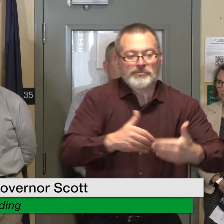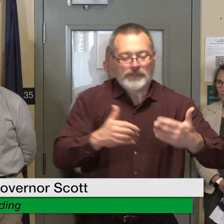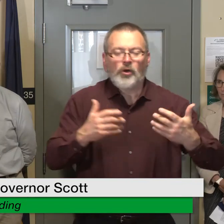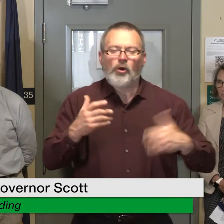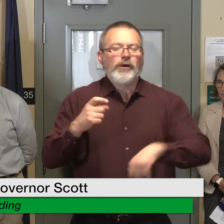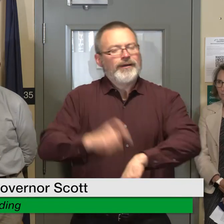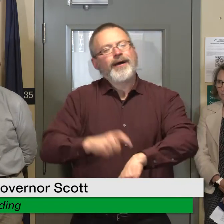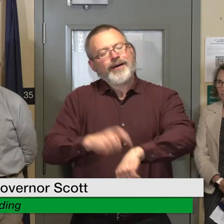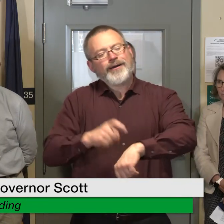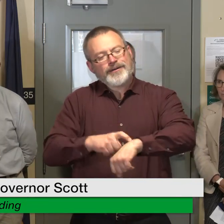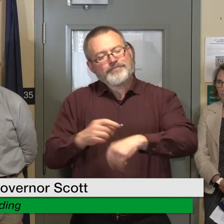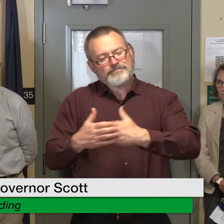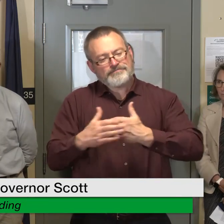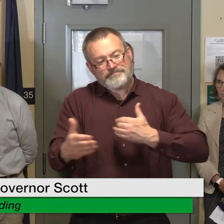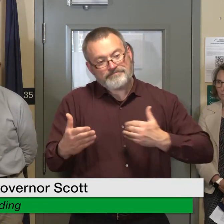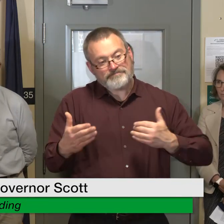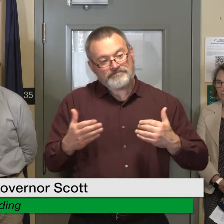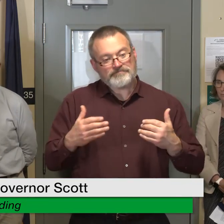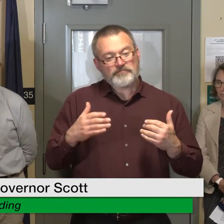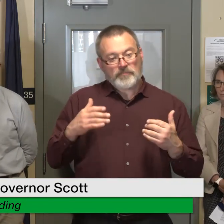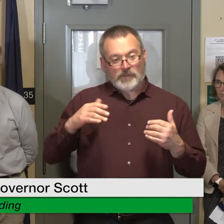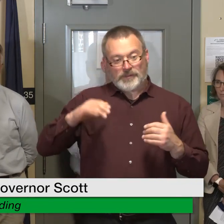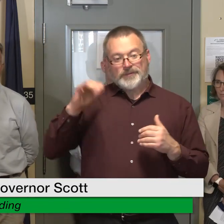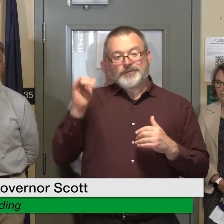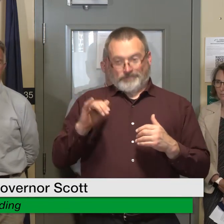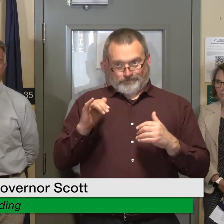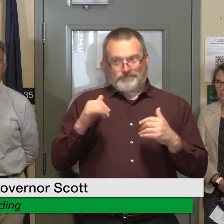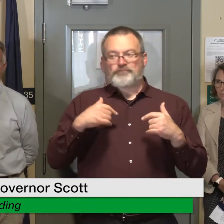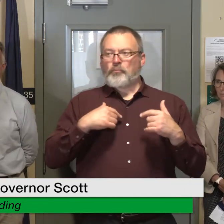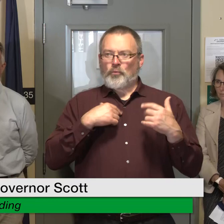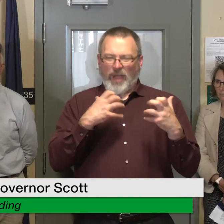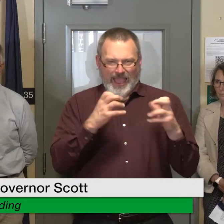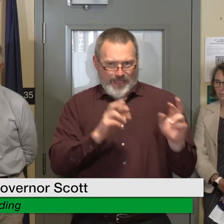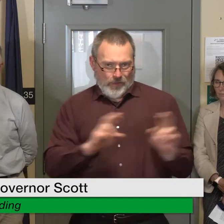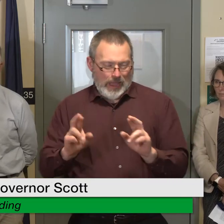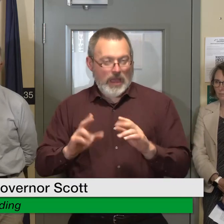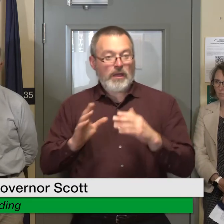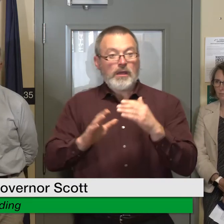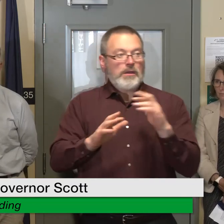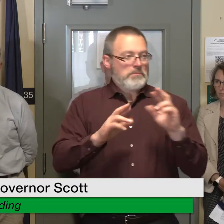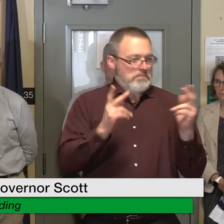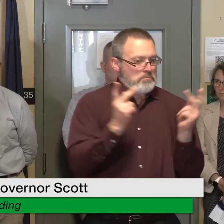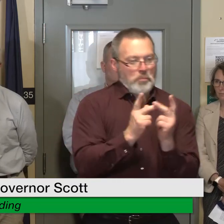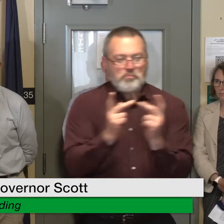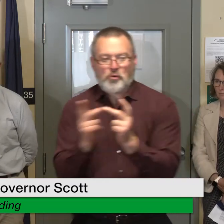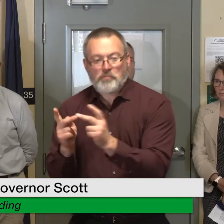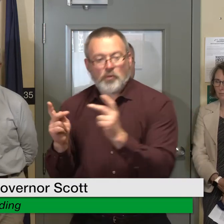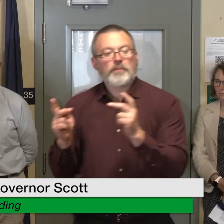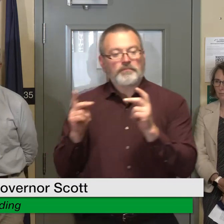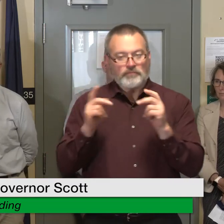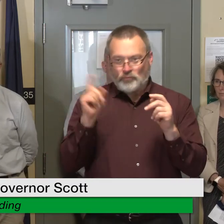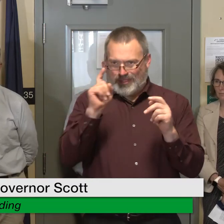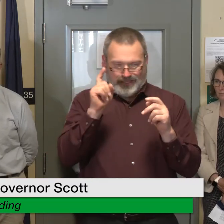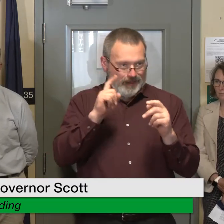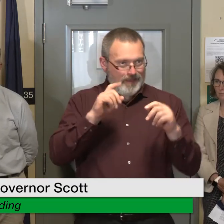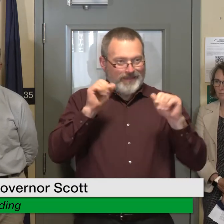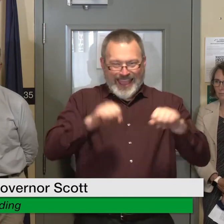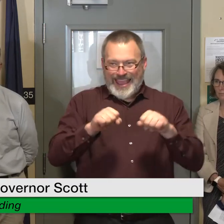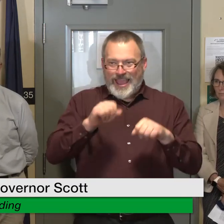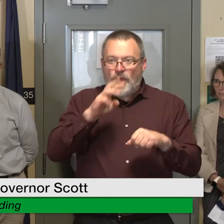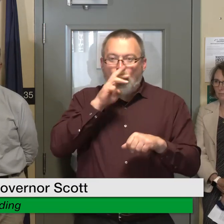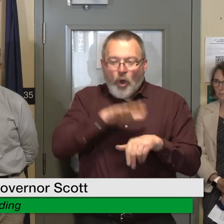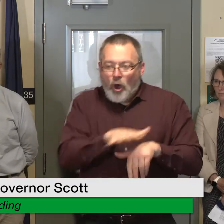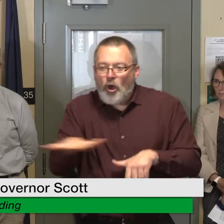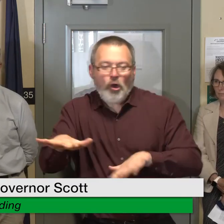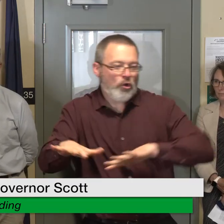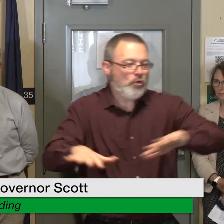flood measures while we are also continuing to improve floodplain access. Perhaps the best known example of floodplain reconnection is